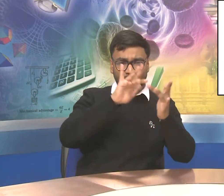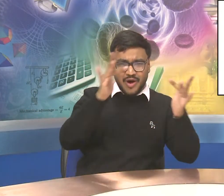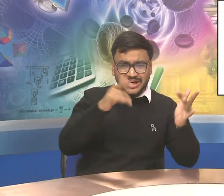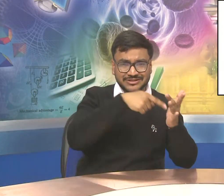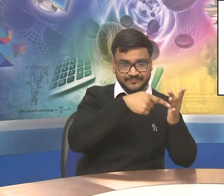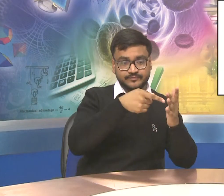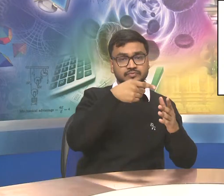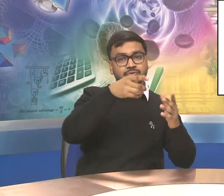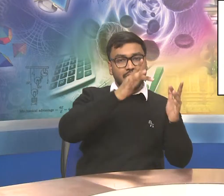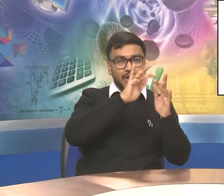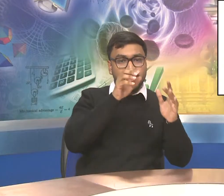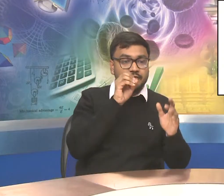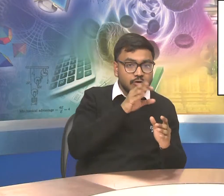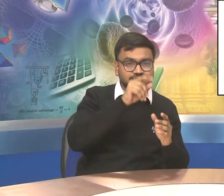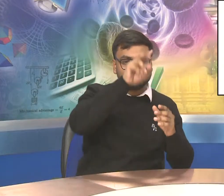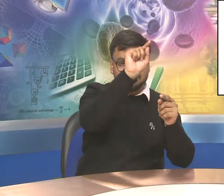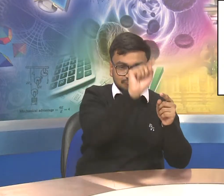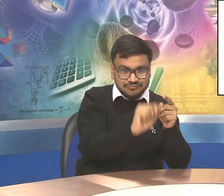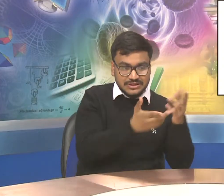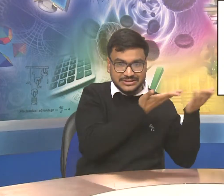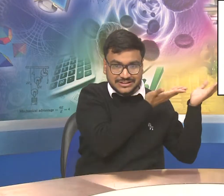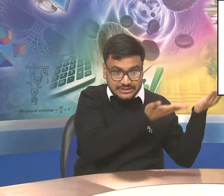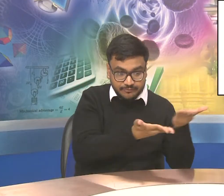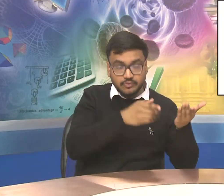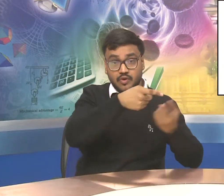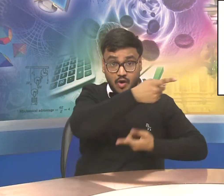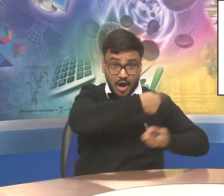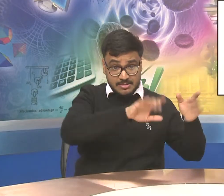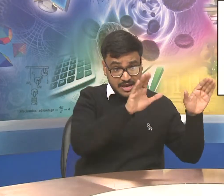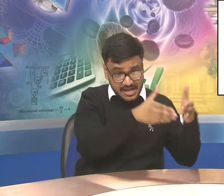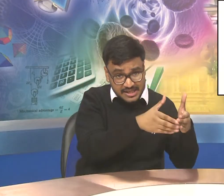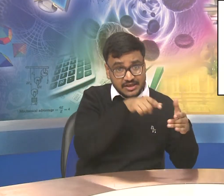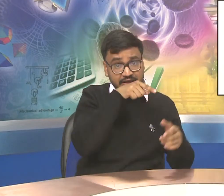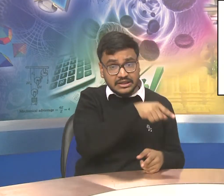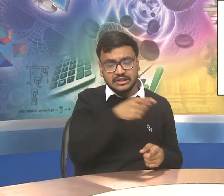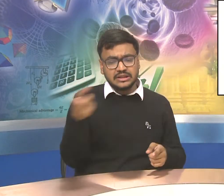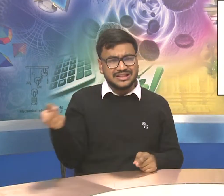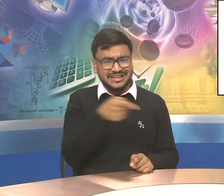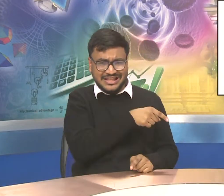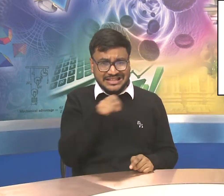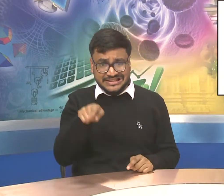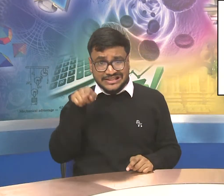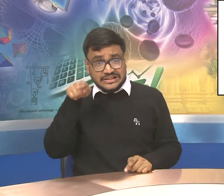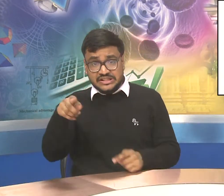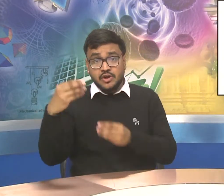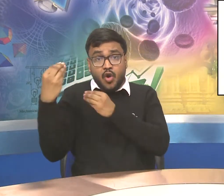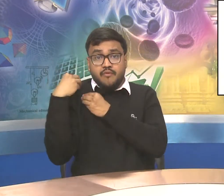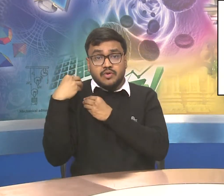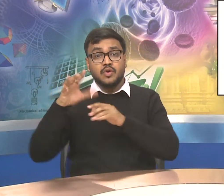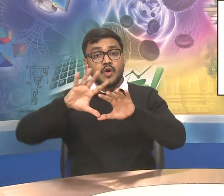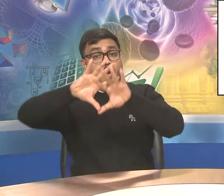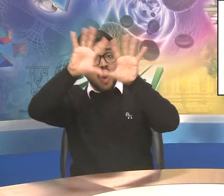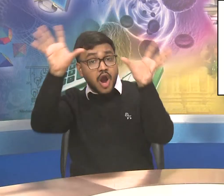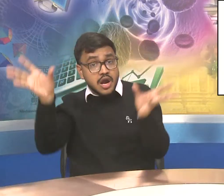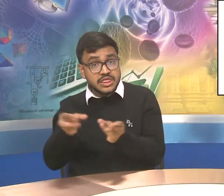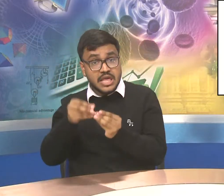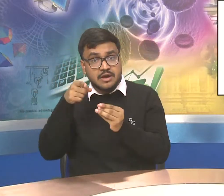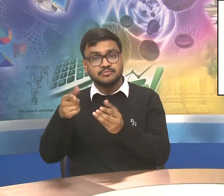And information services, like any type of information which is needed,